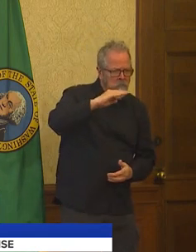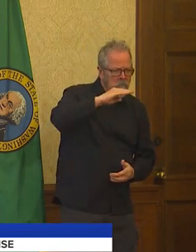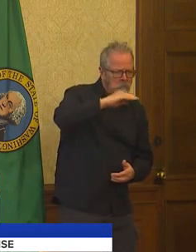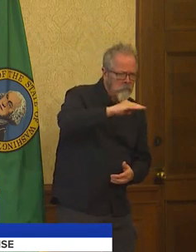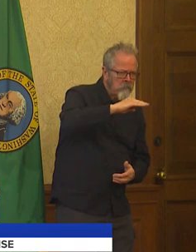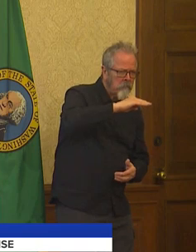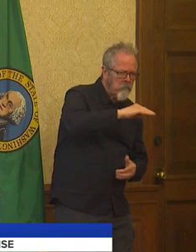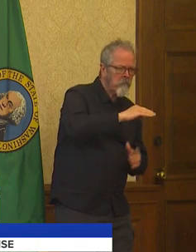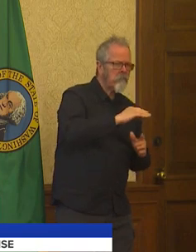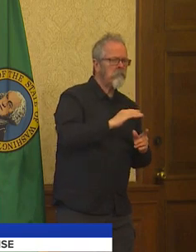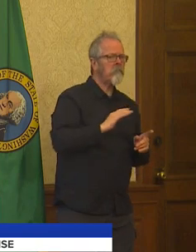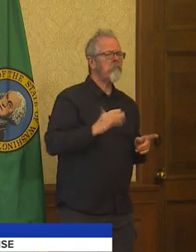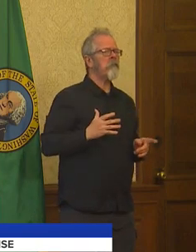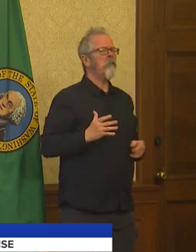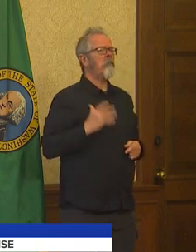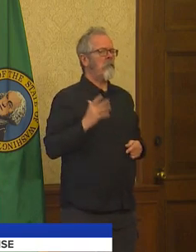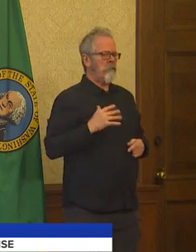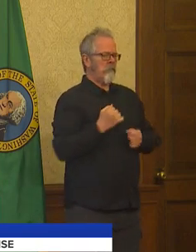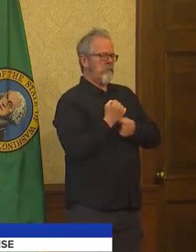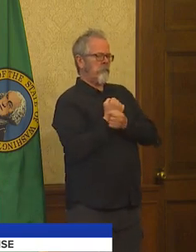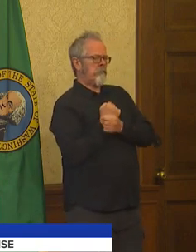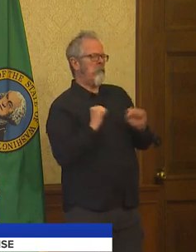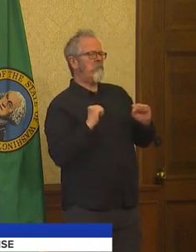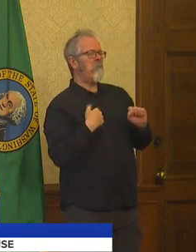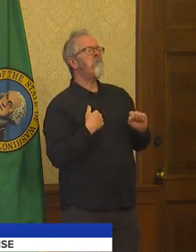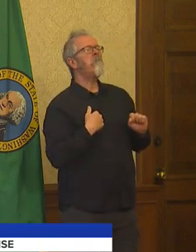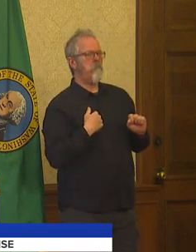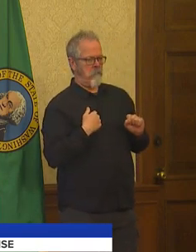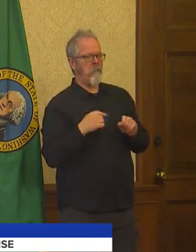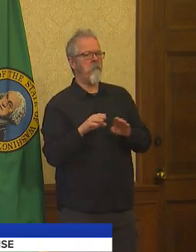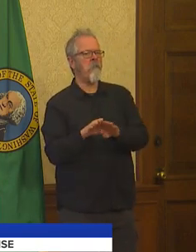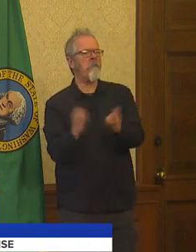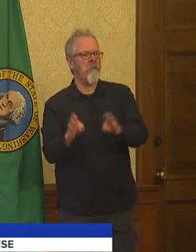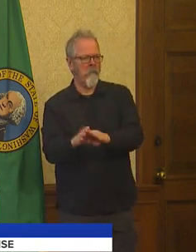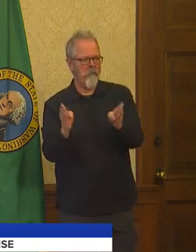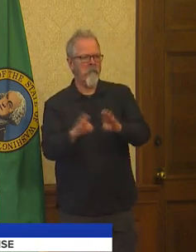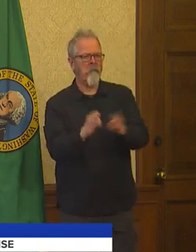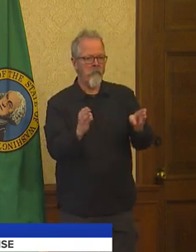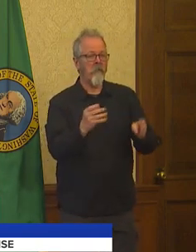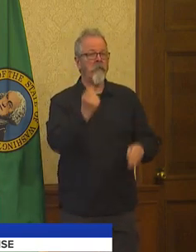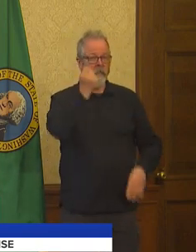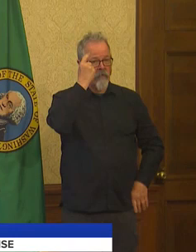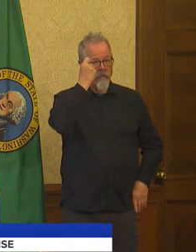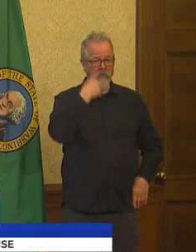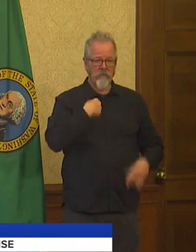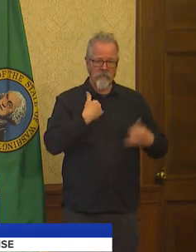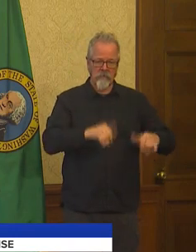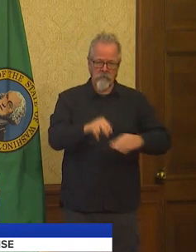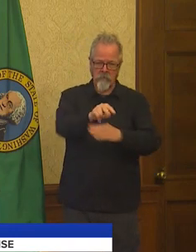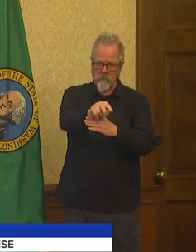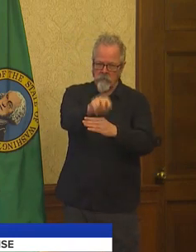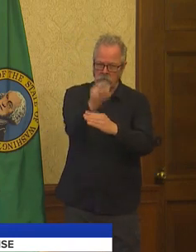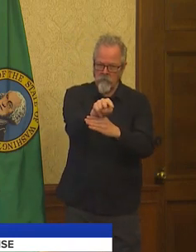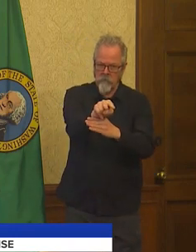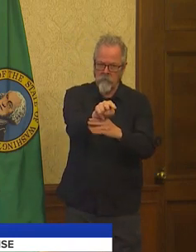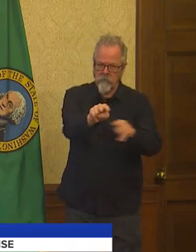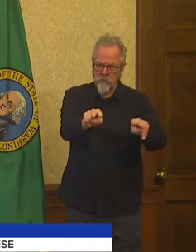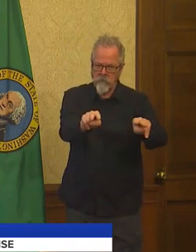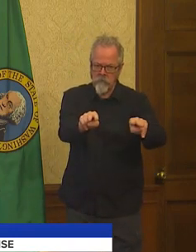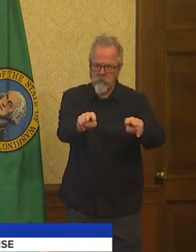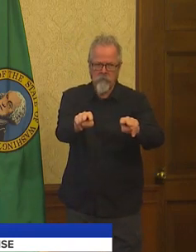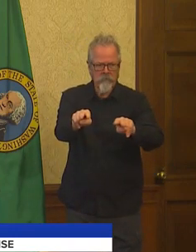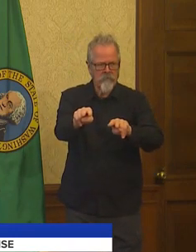a decision that follows the data because that's what we need to lead in these efforts. I do